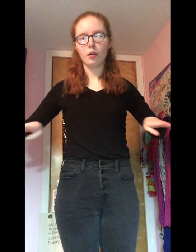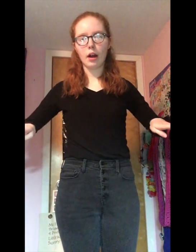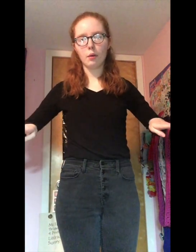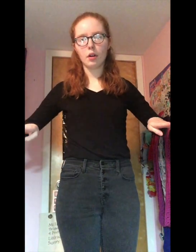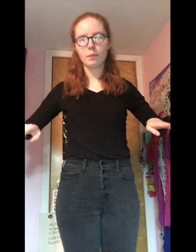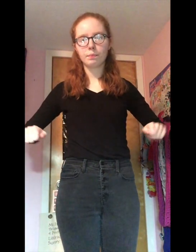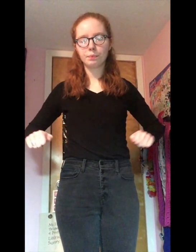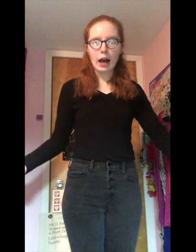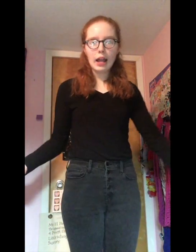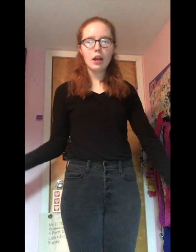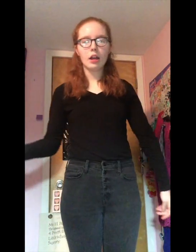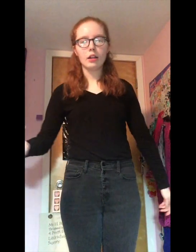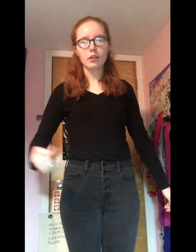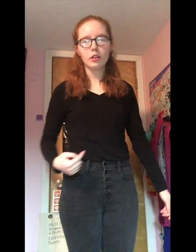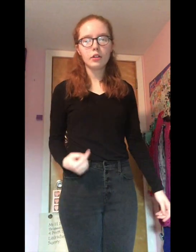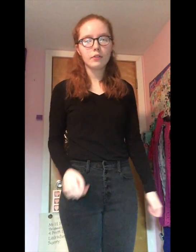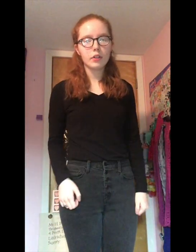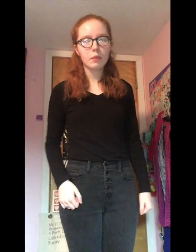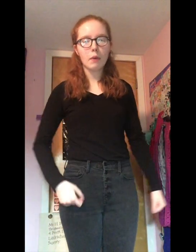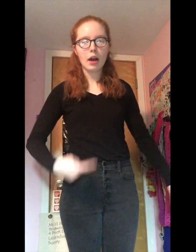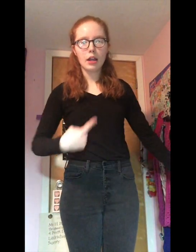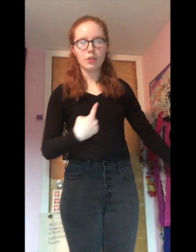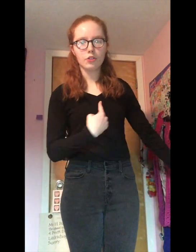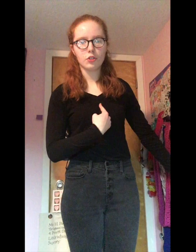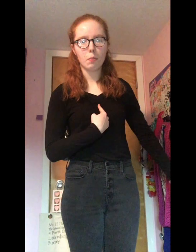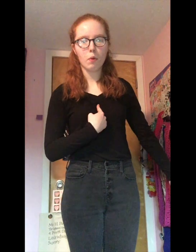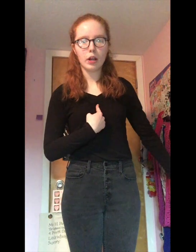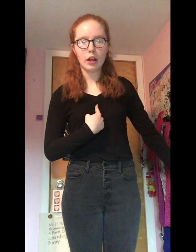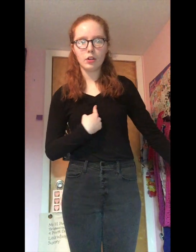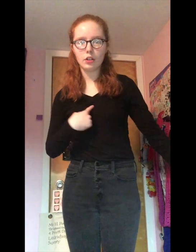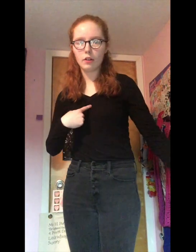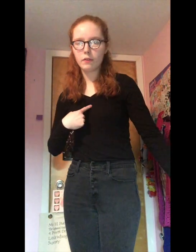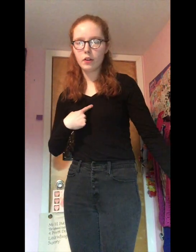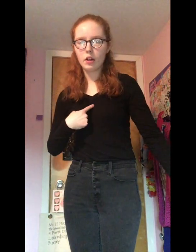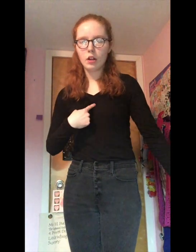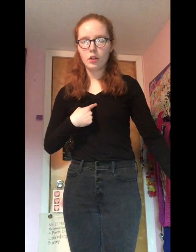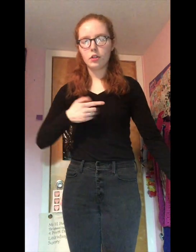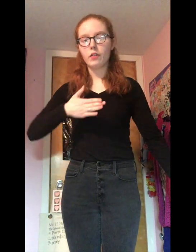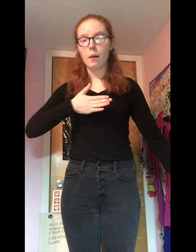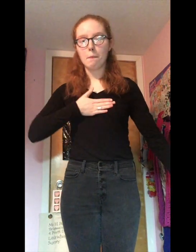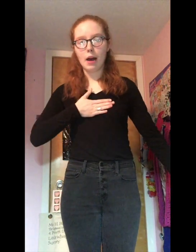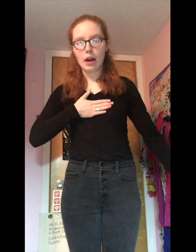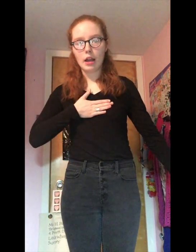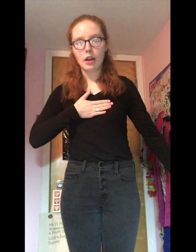ground. I, it's a little different than my, it's just a point at yourself. So you've got my,